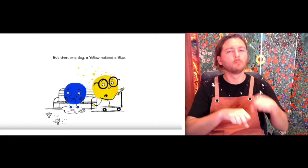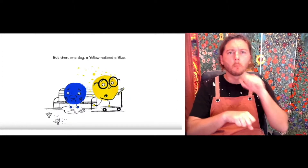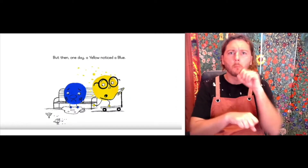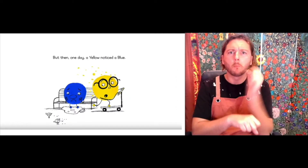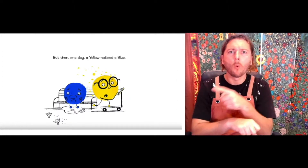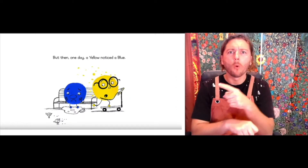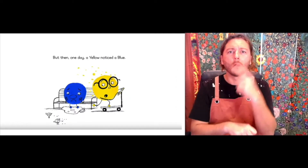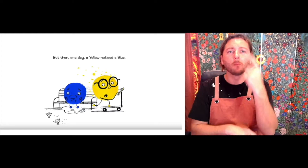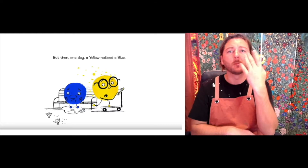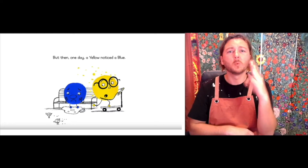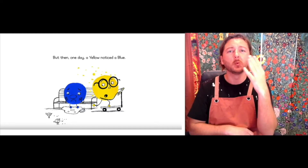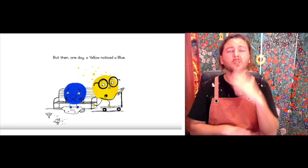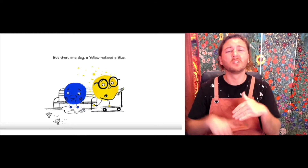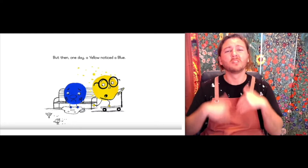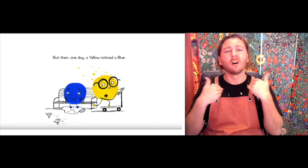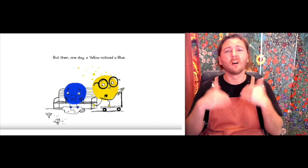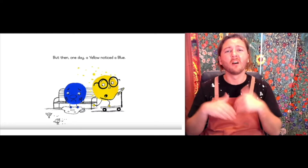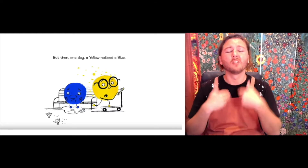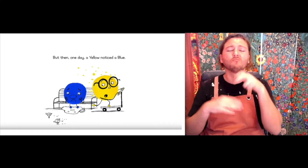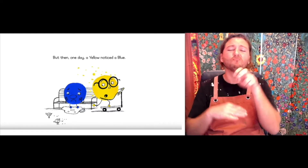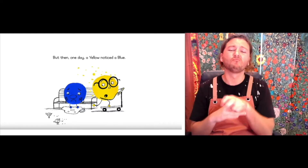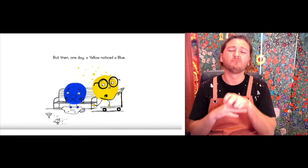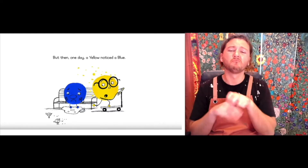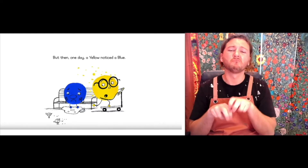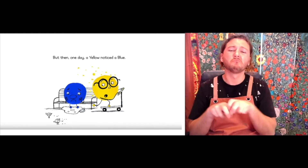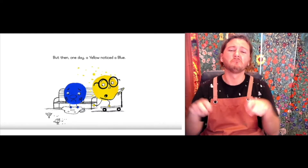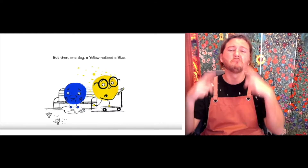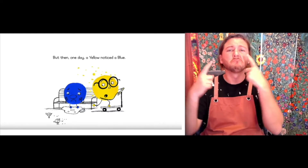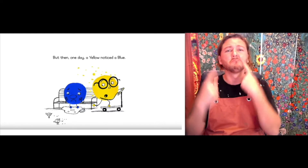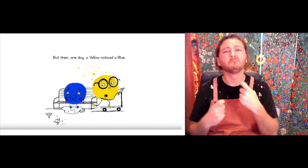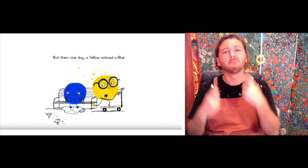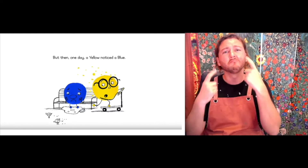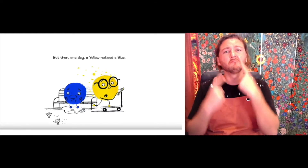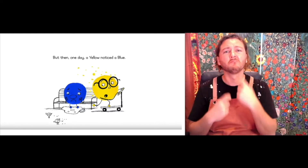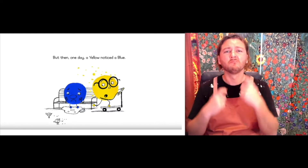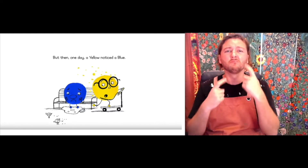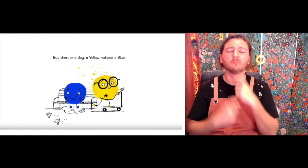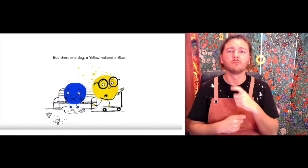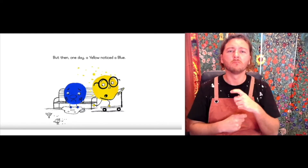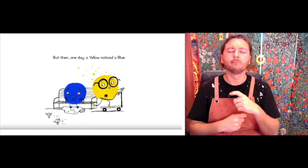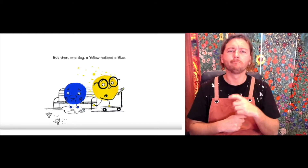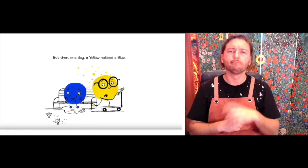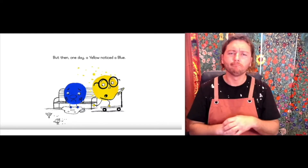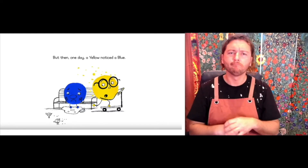a yellow was riding by on a scooter and noticing a blue sitting there crying.